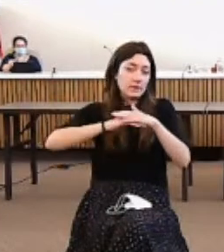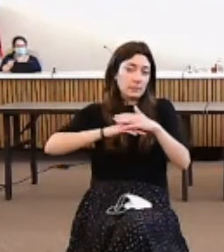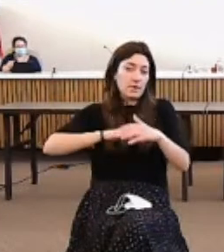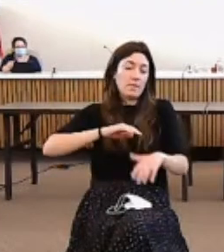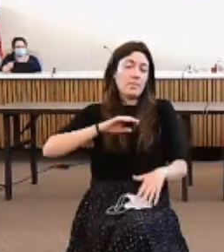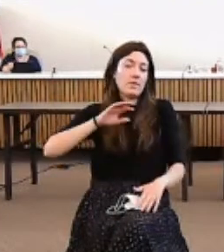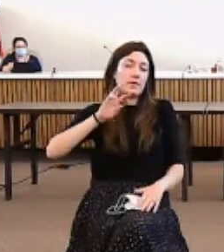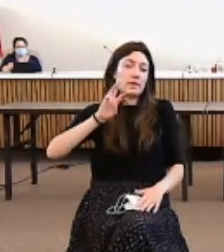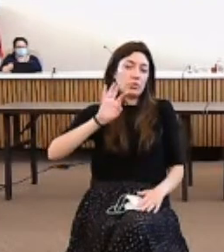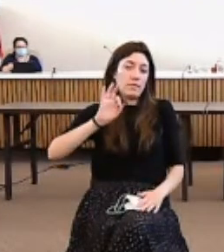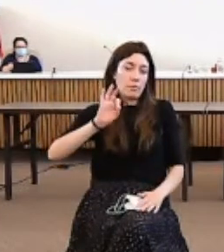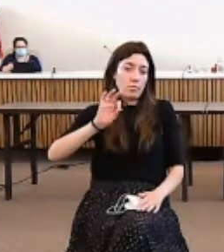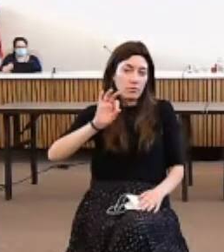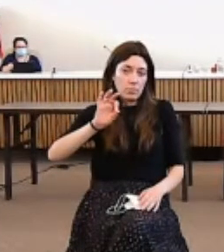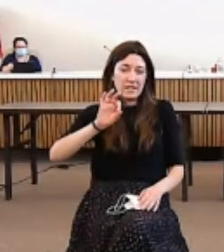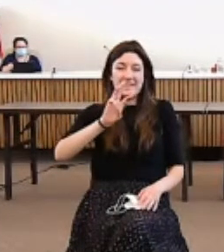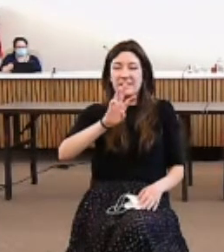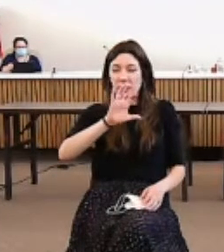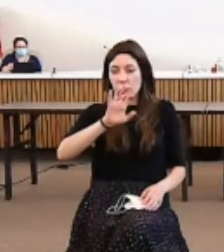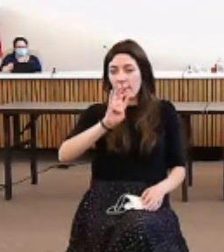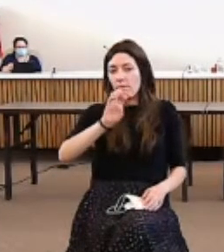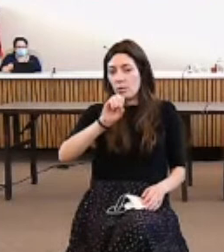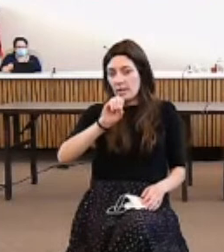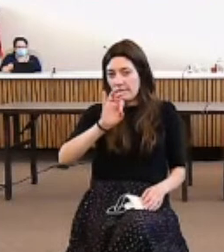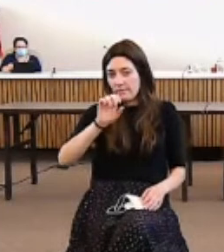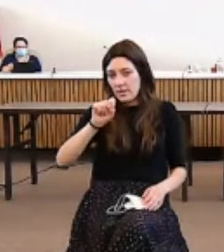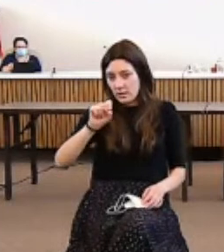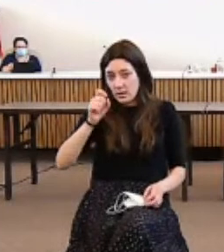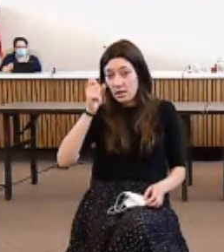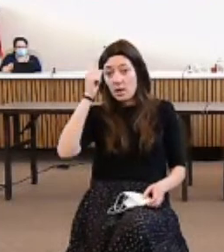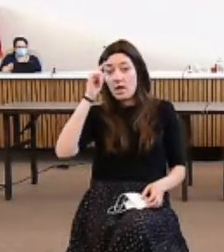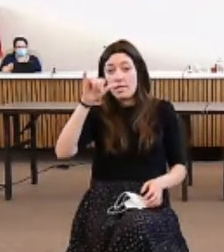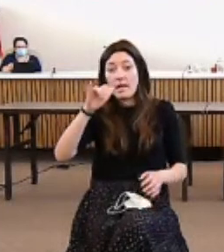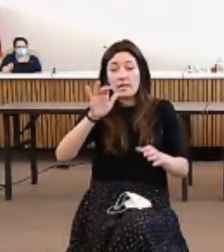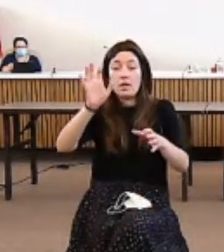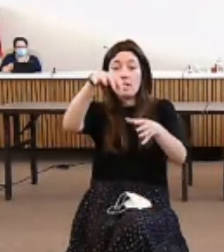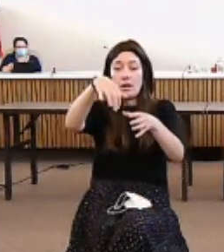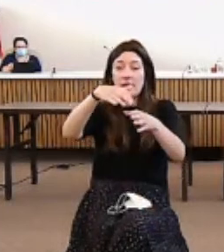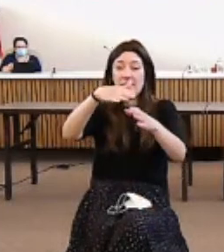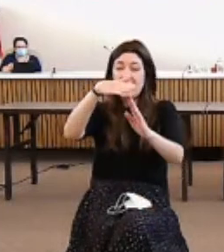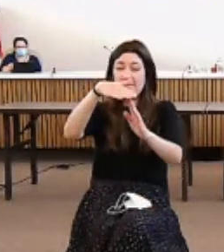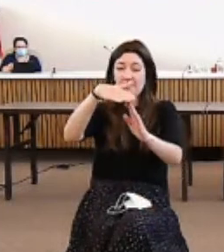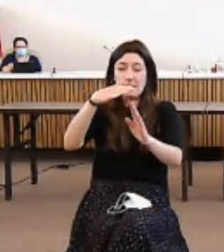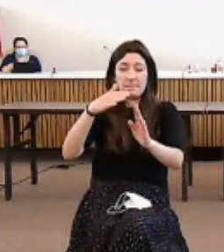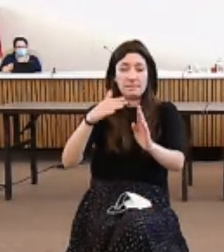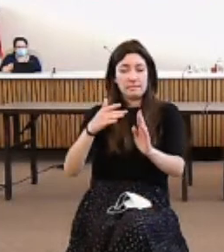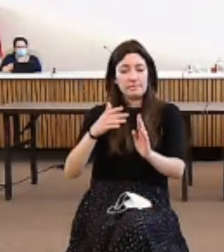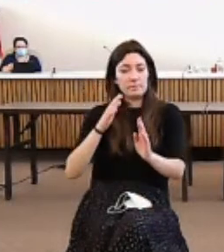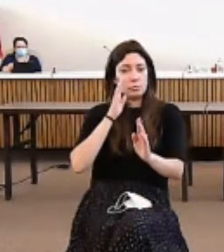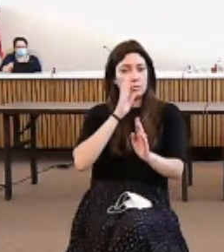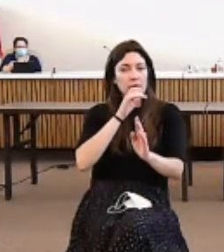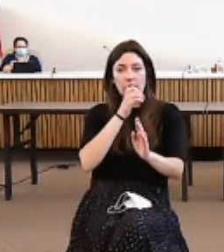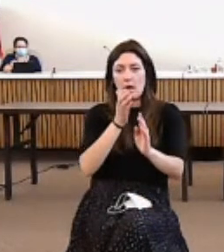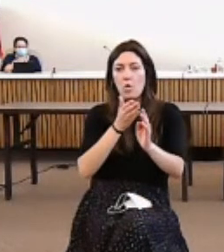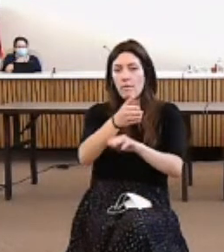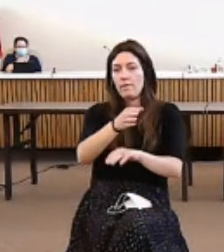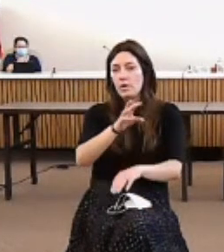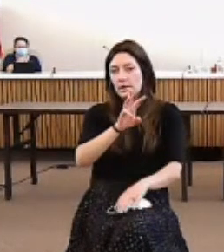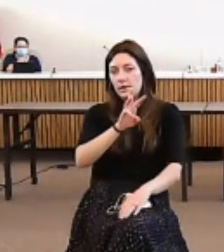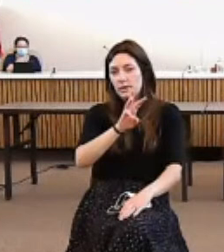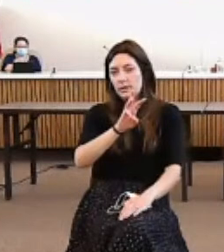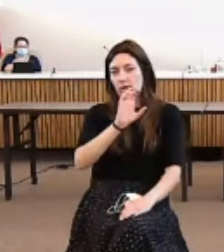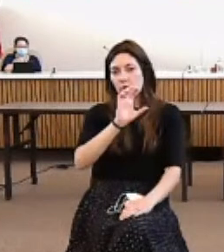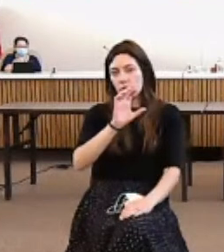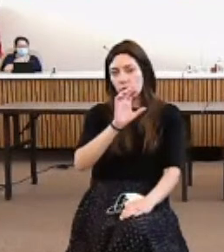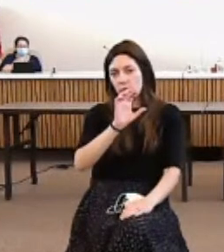640 feet, with the exception that the cupola, which could not be higher than the 648 foot elevation of the